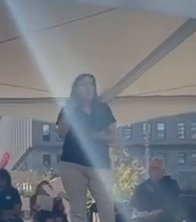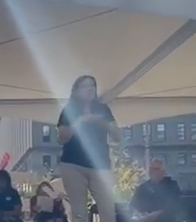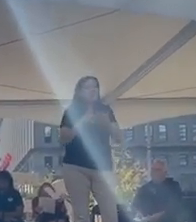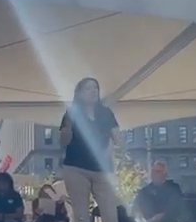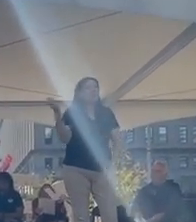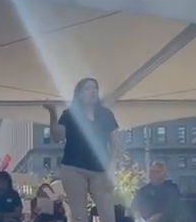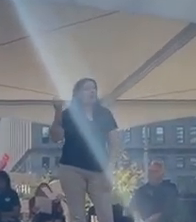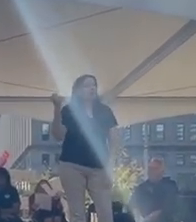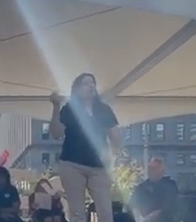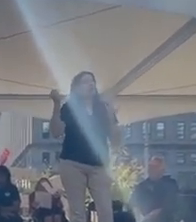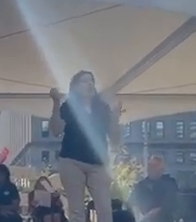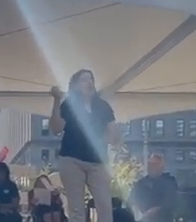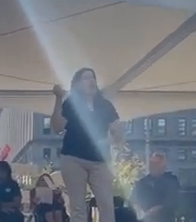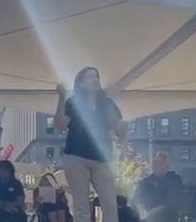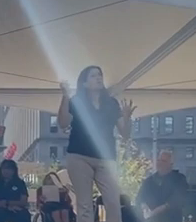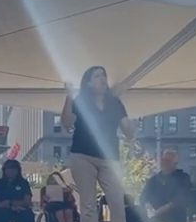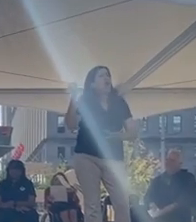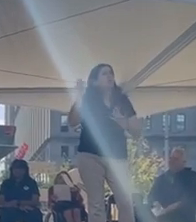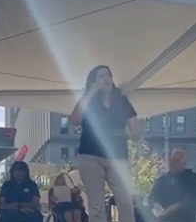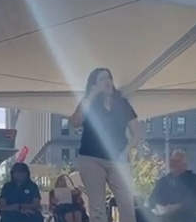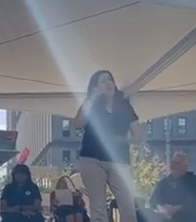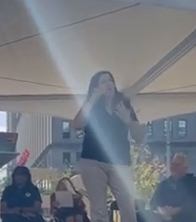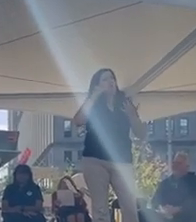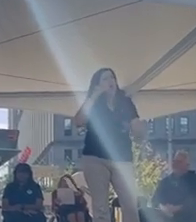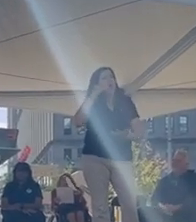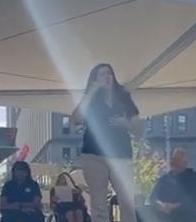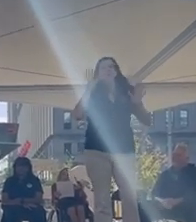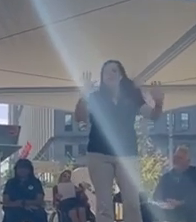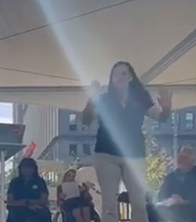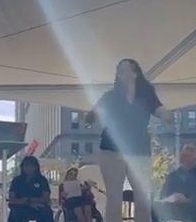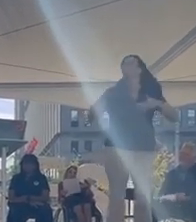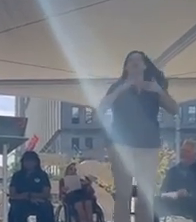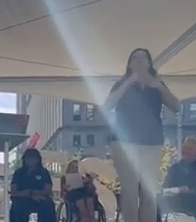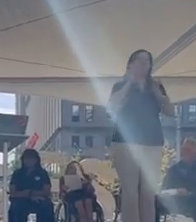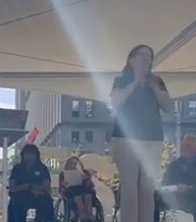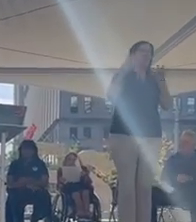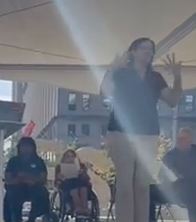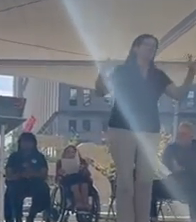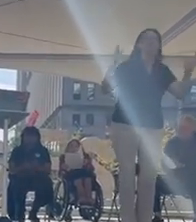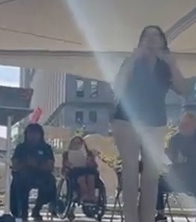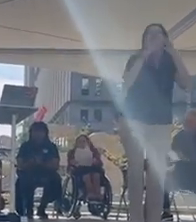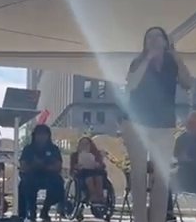much. Let's do better. All right, that's all I have to say. Thank you so much.